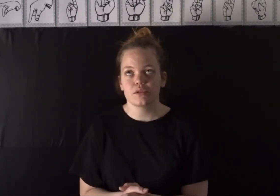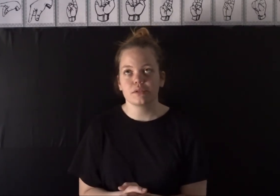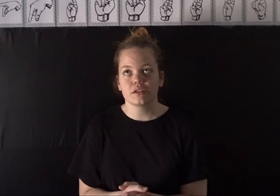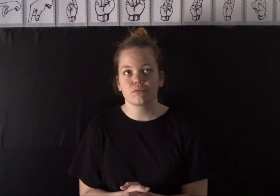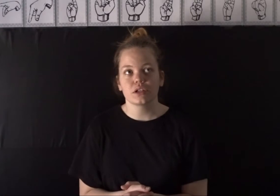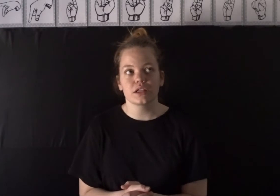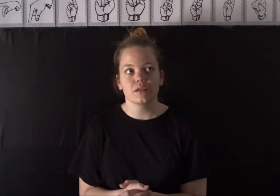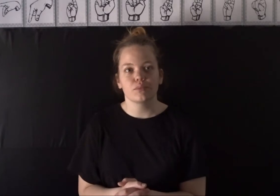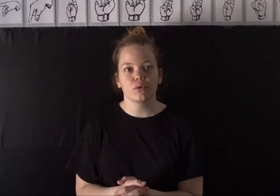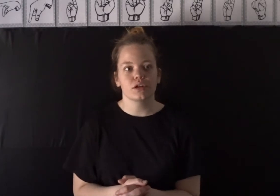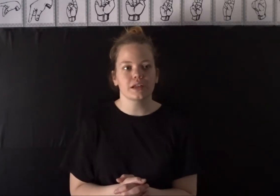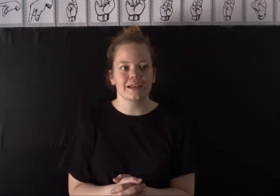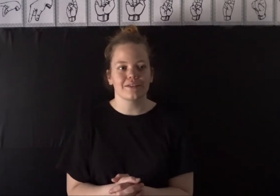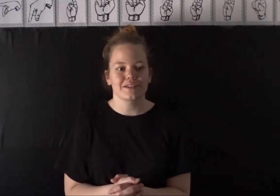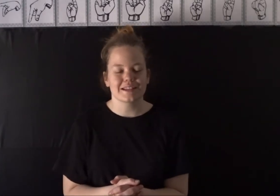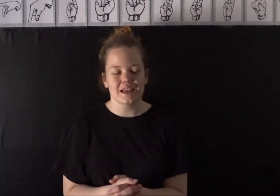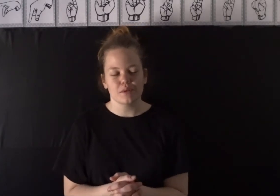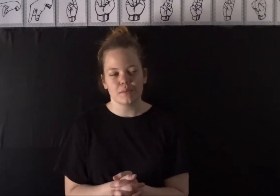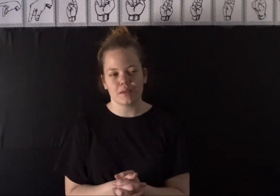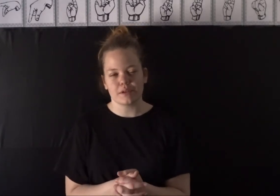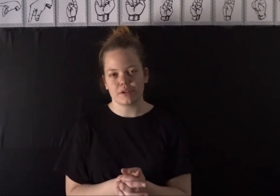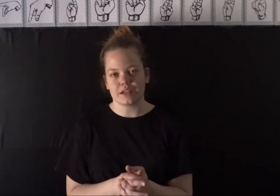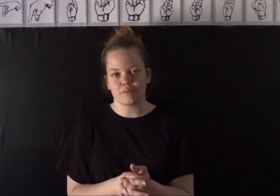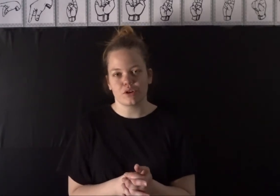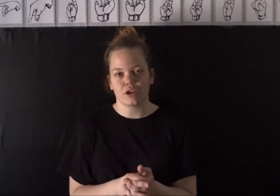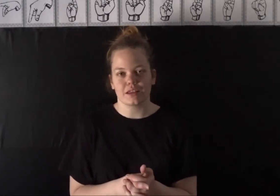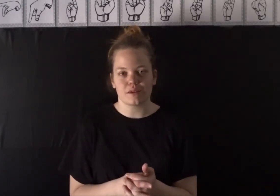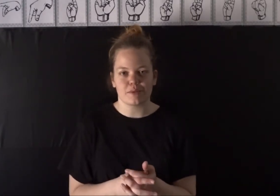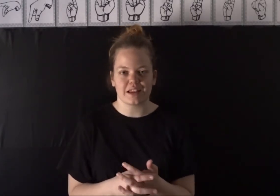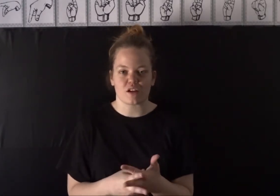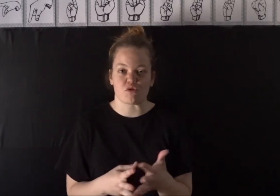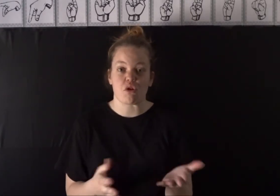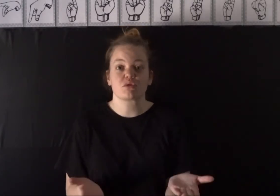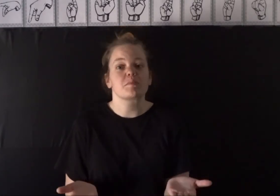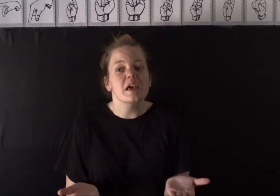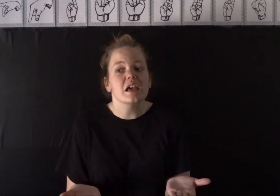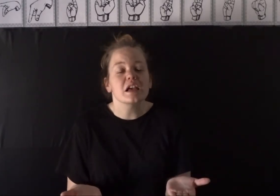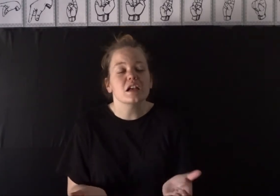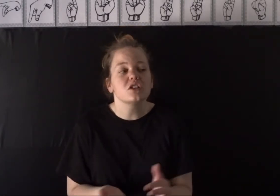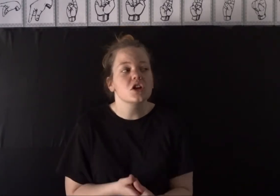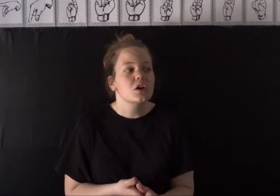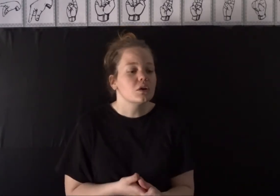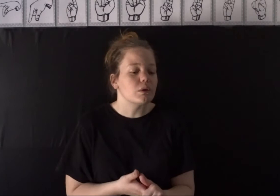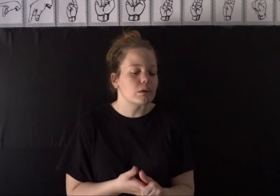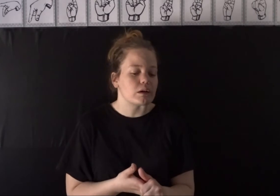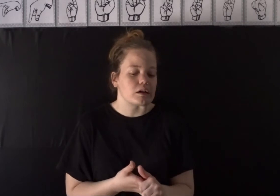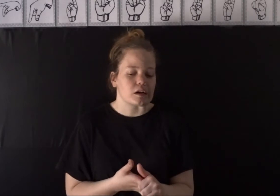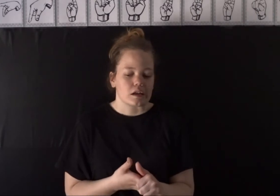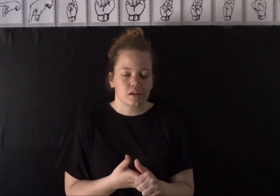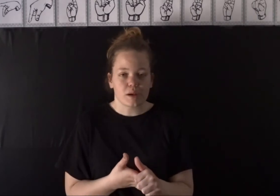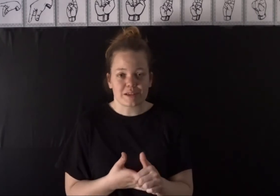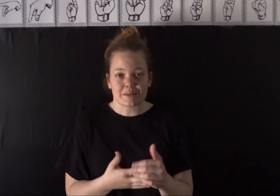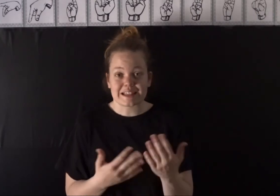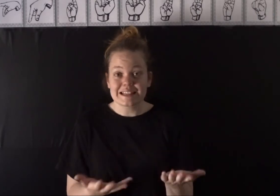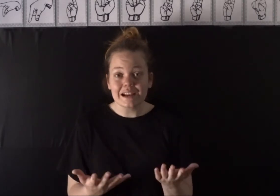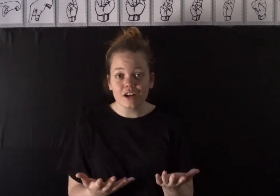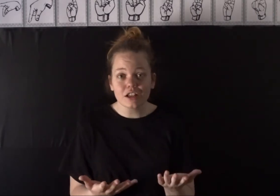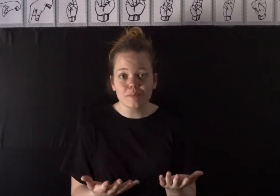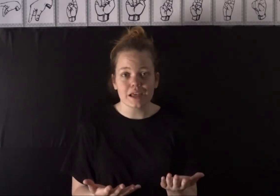be really important if, say, we might be reading a book and there might be like a gross page or there might be something scary on the